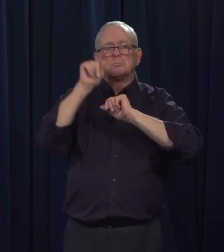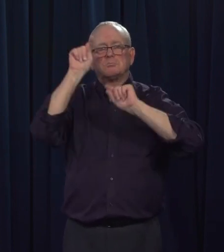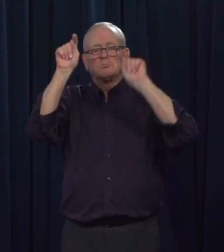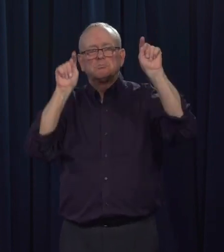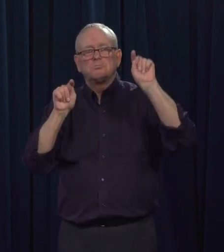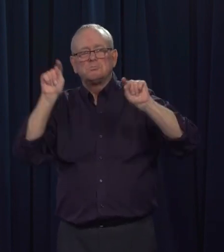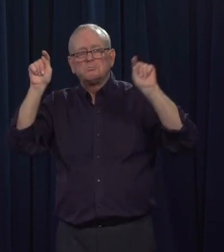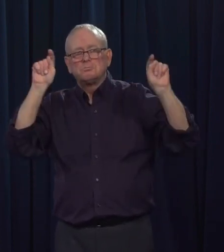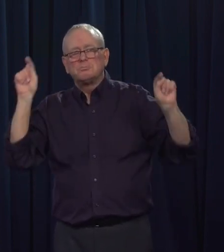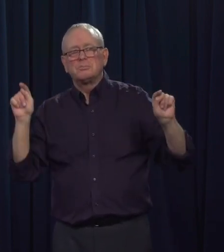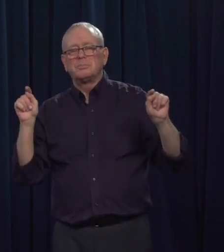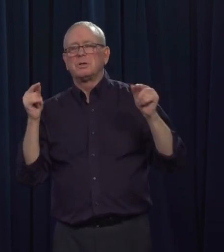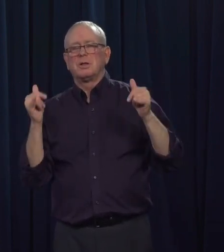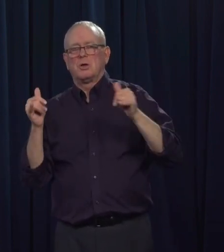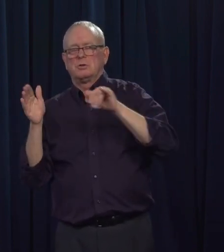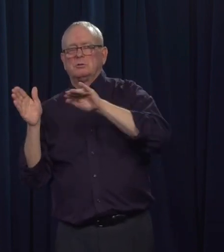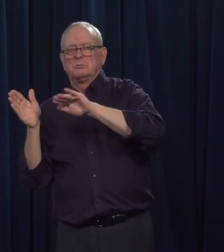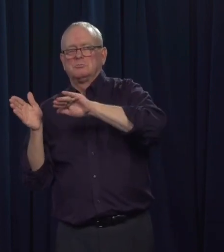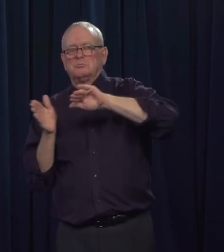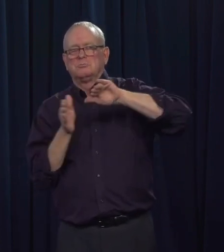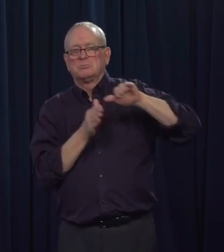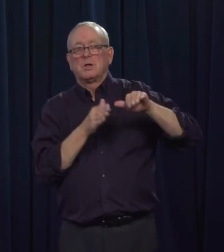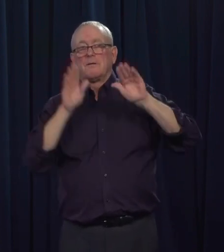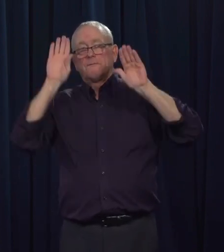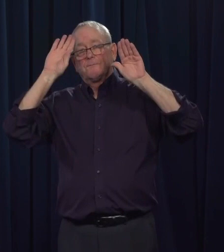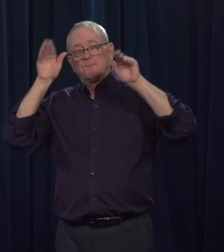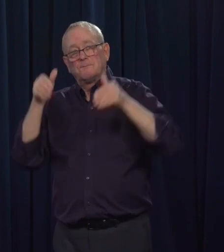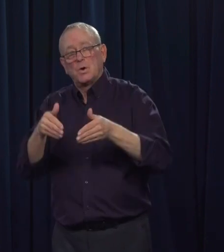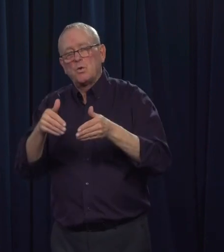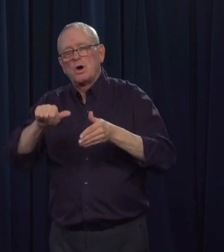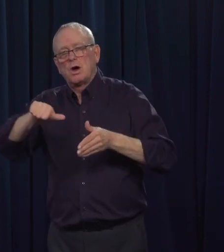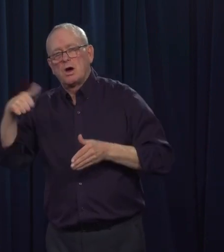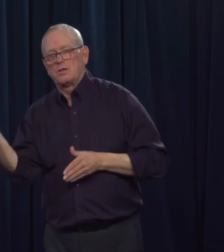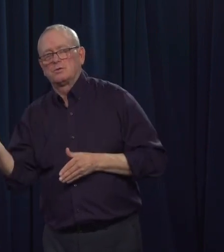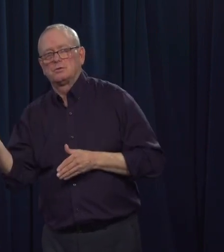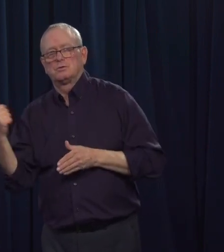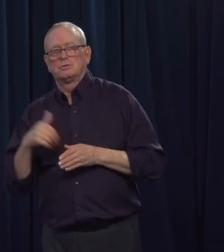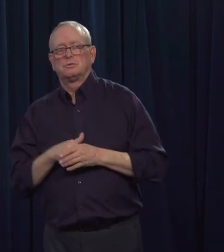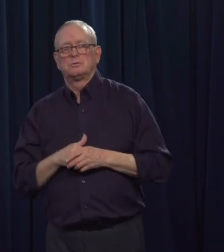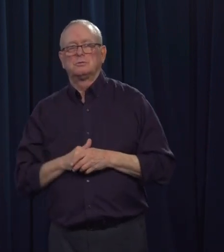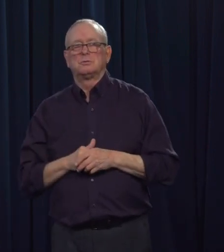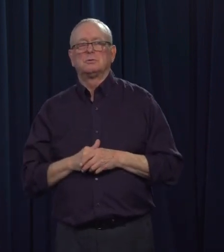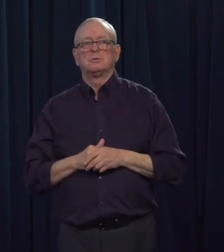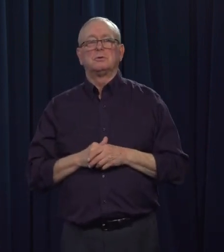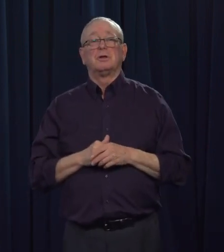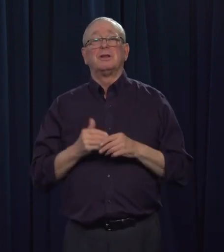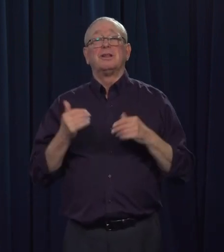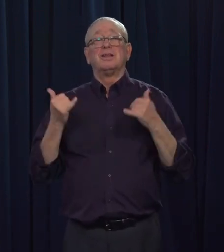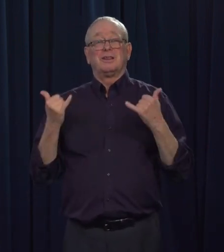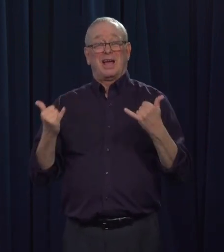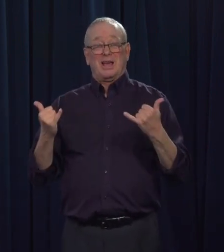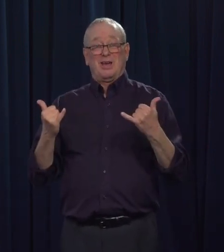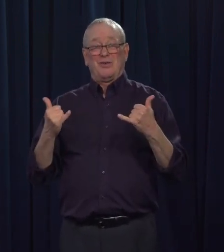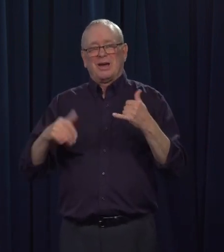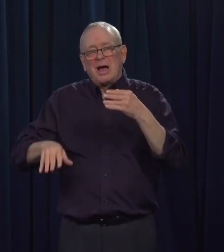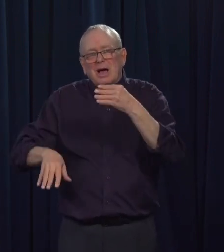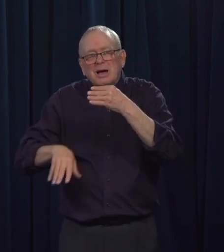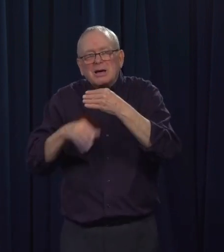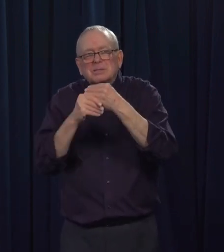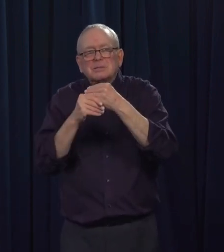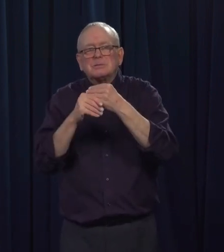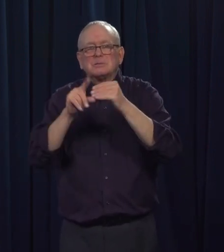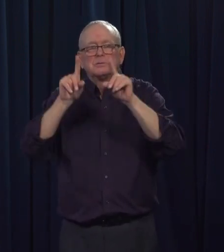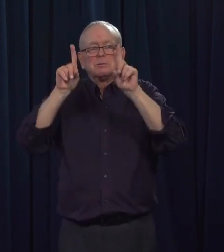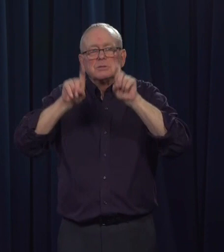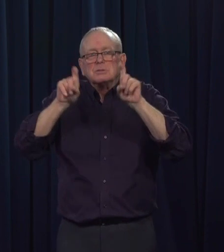and it doesn't change the clinical outcome for those individuals who have mild illness. So at this point, we're using our testing capacity to